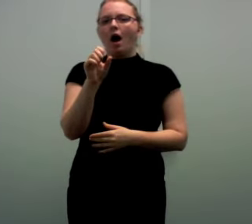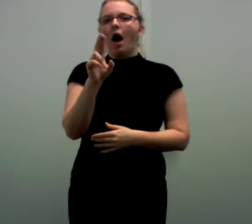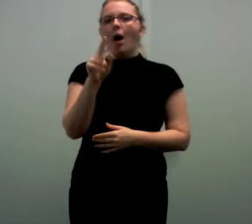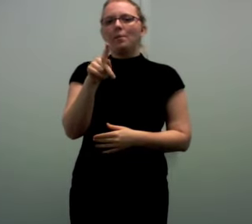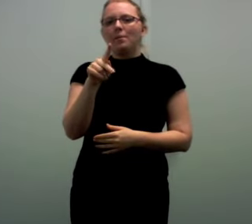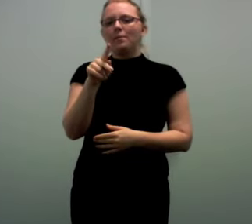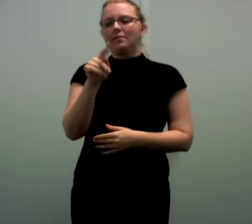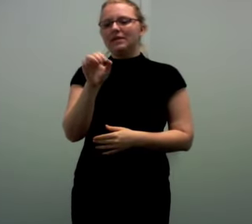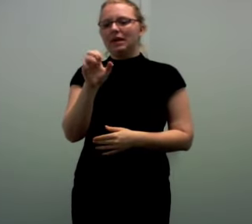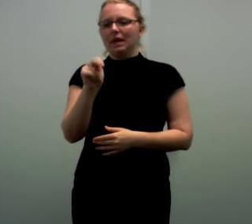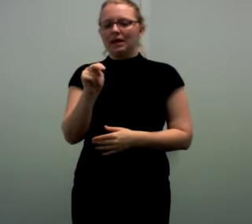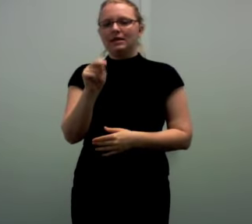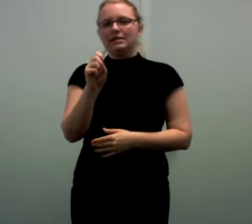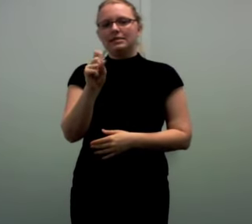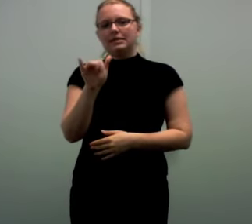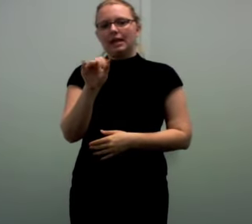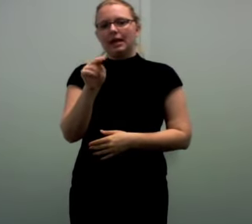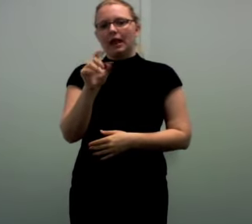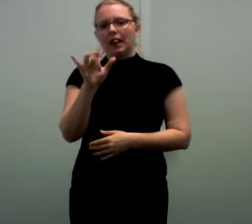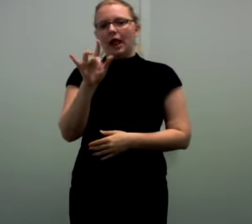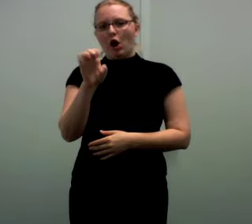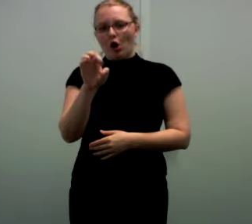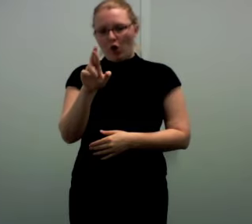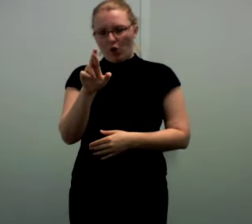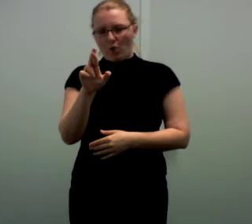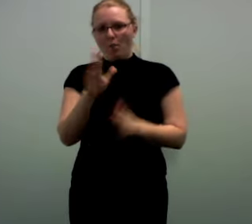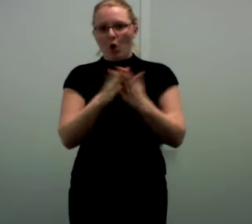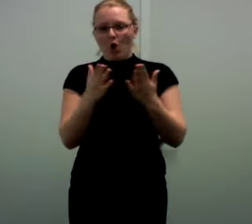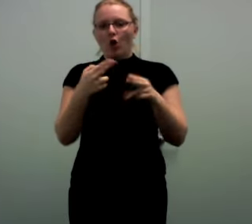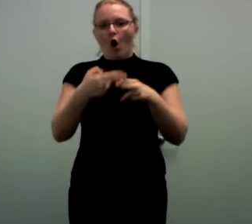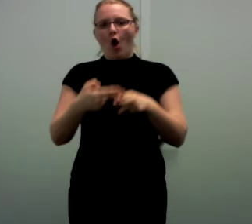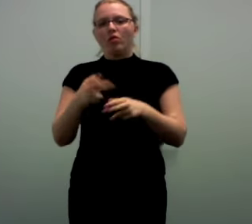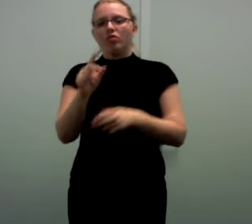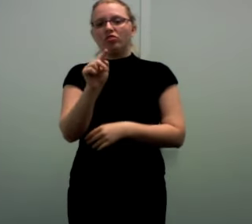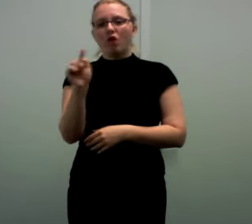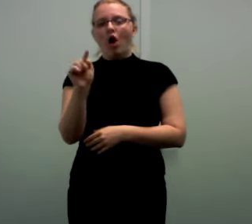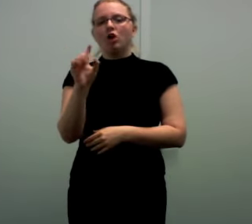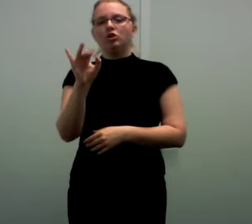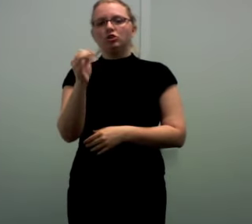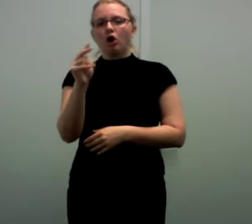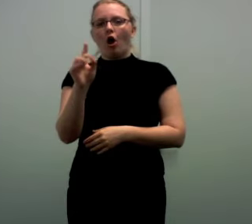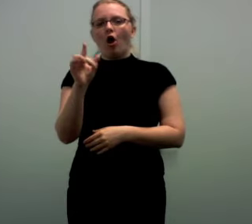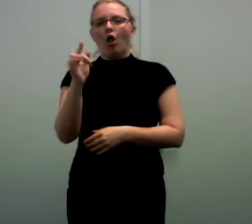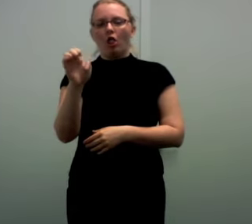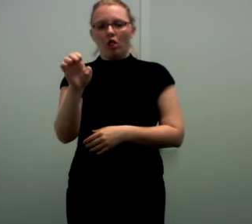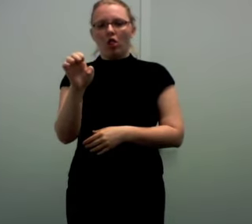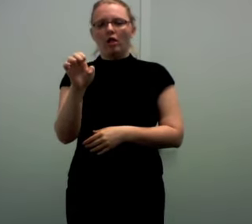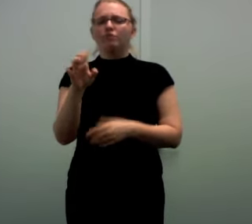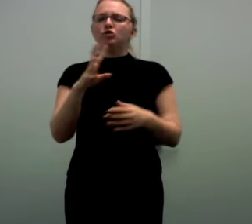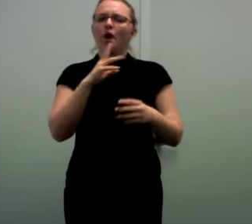in his book, The Jungle, about the meatpacking industry and the condition that workers were forced to work